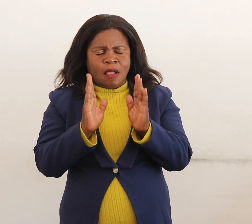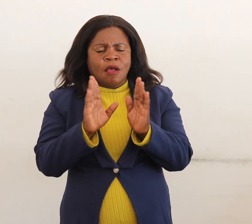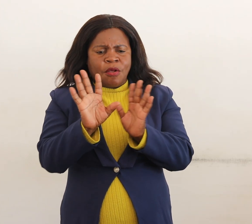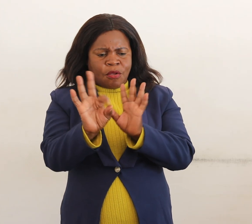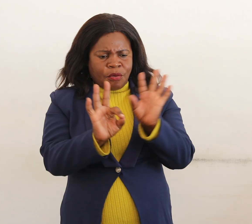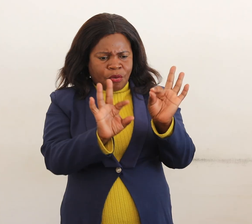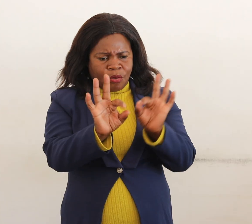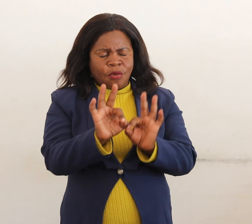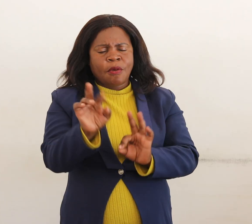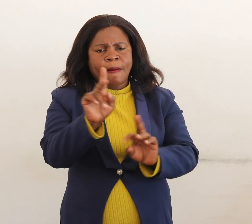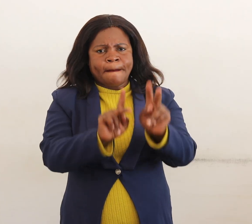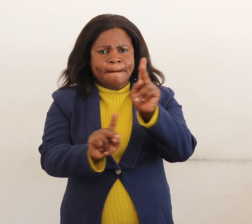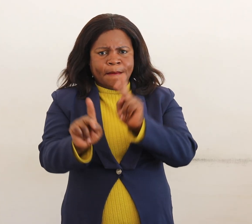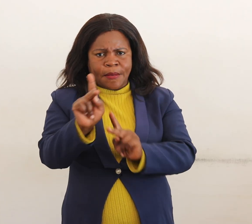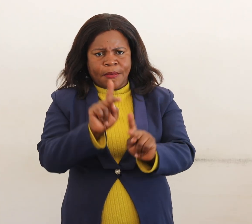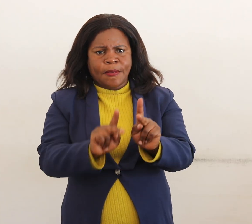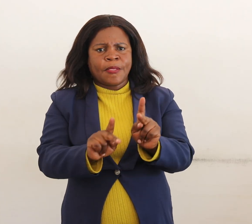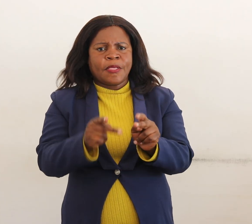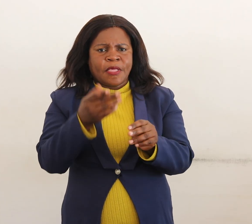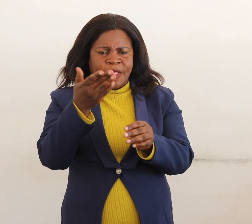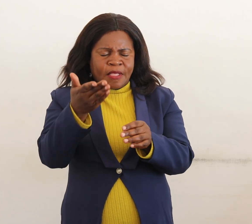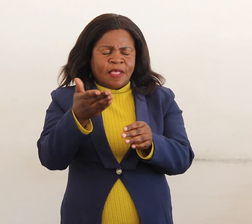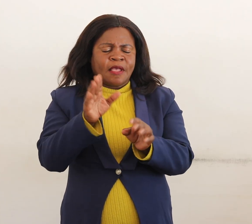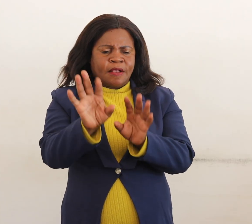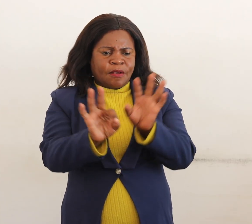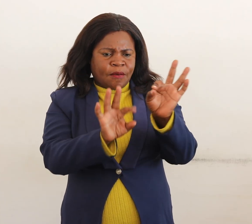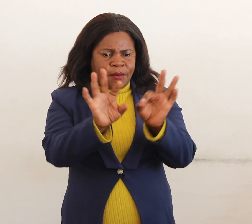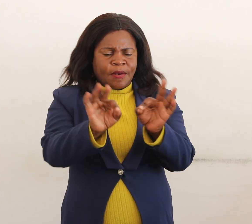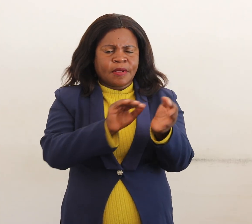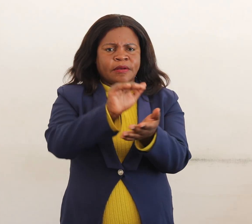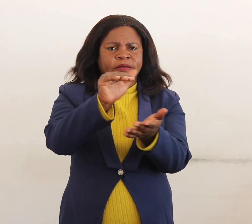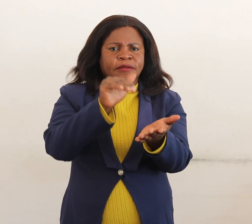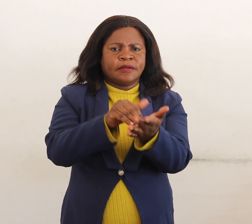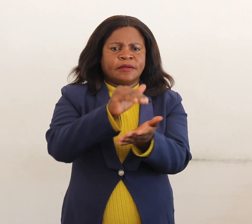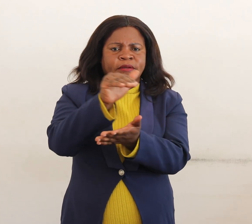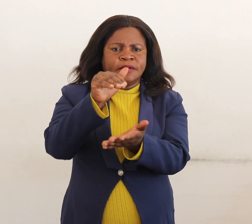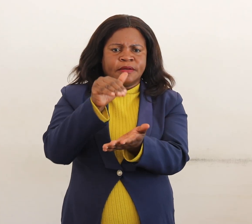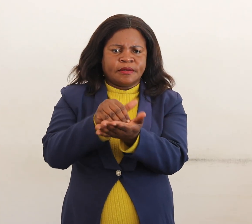candidates at nomination centers.